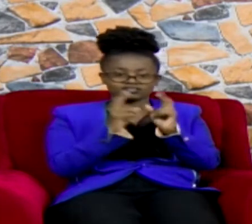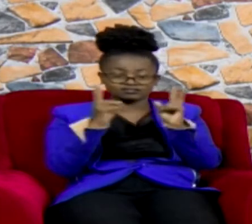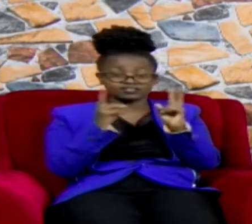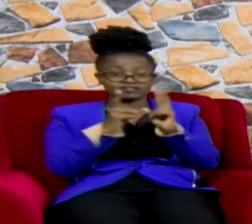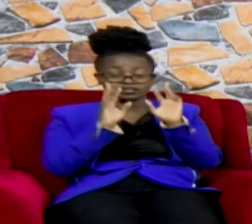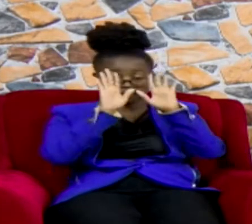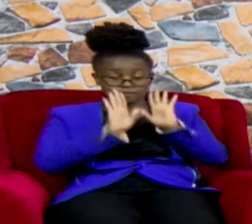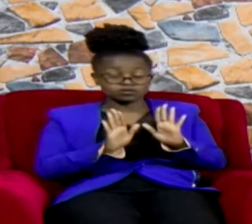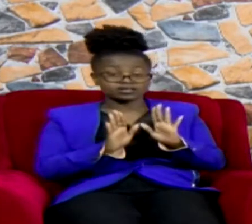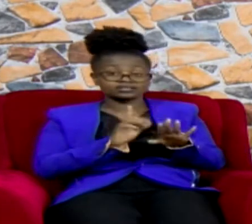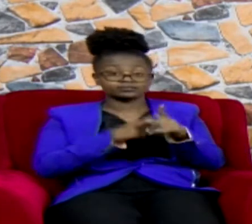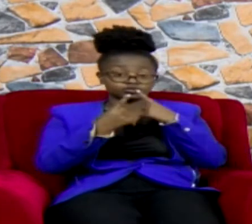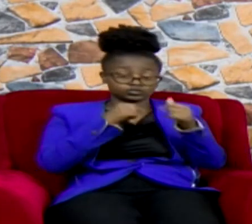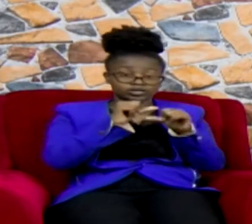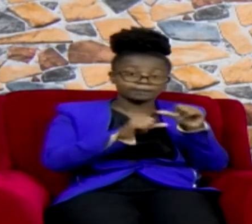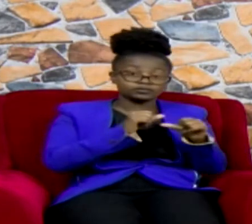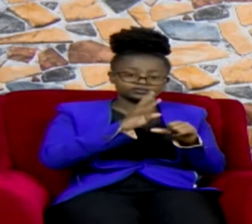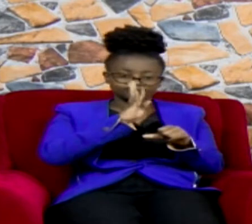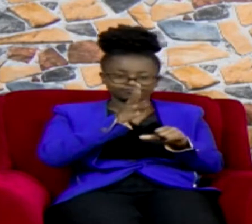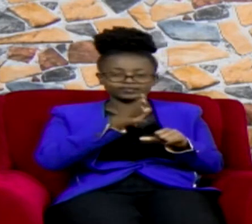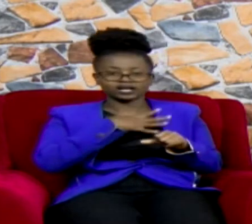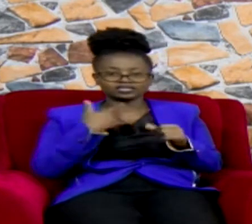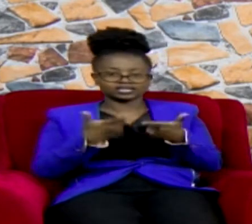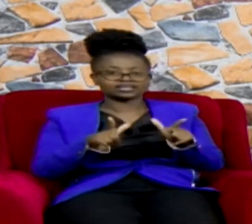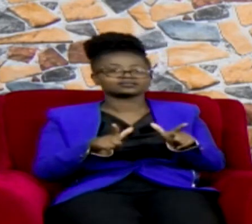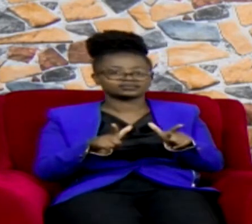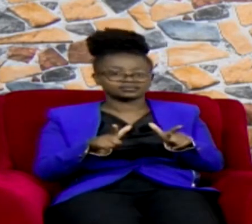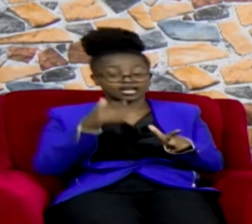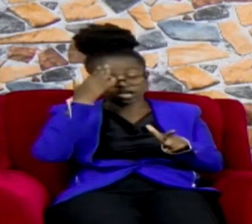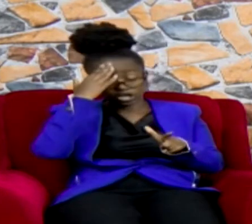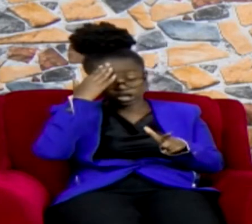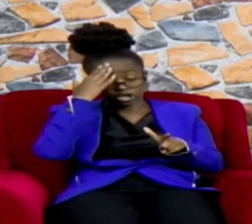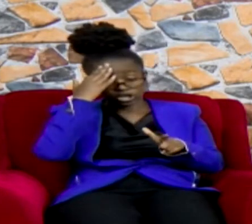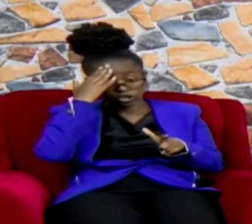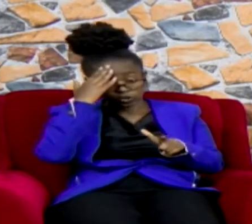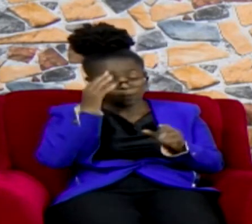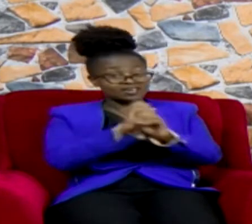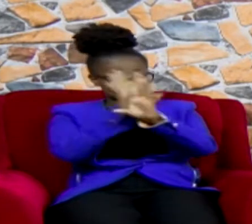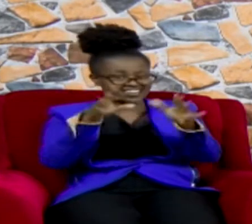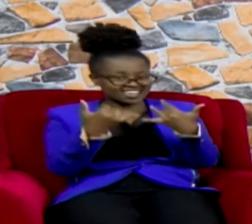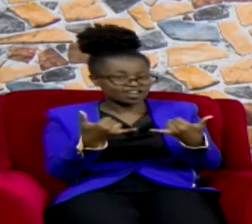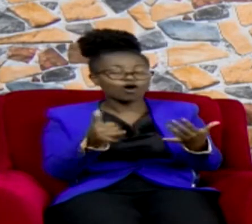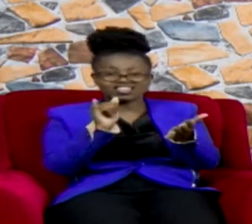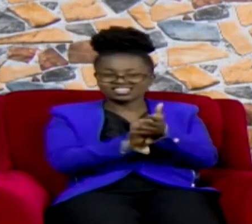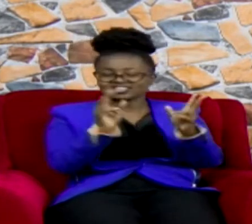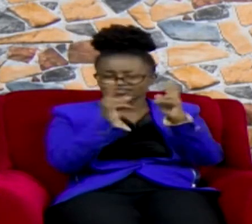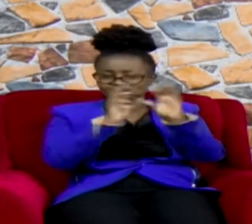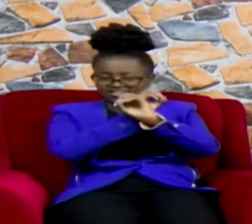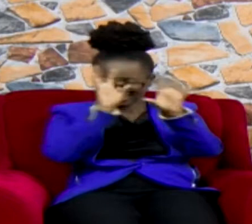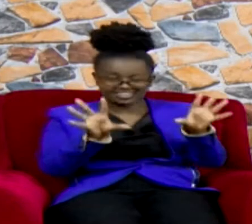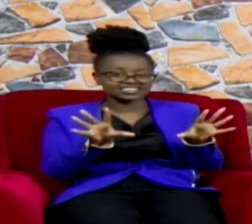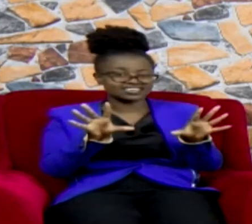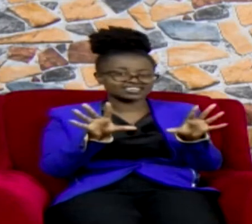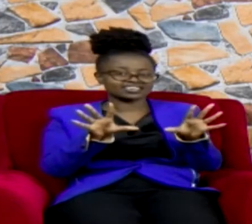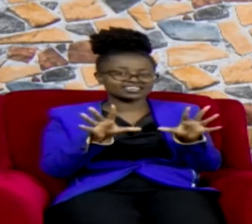very key when you talk about the speech and the language. I know I'm clear. Yes, in that. Now we're very clear. Last time we were